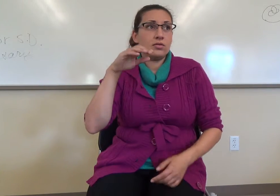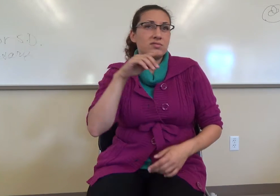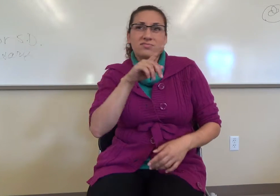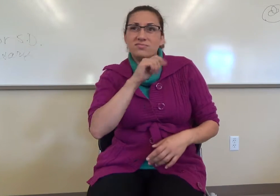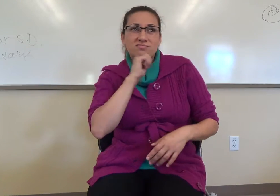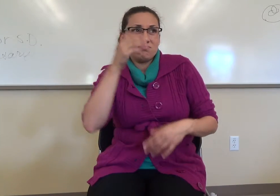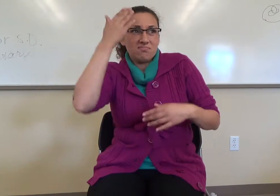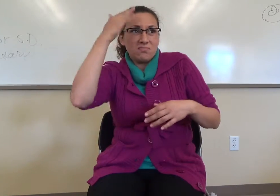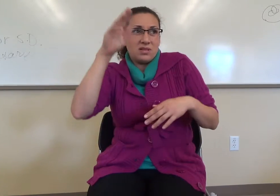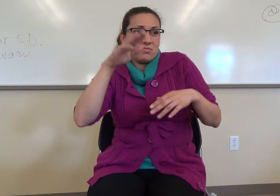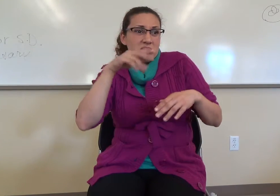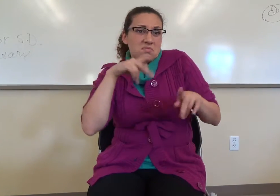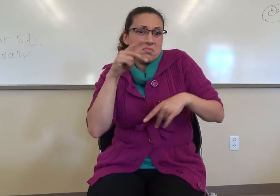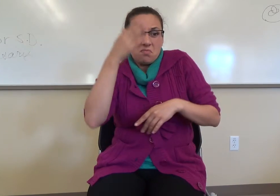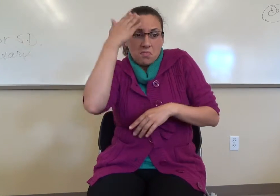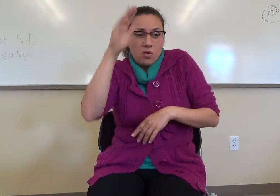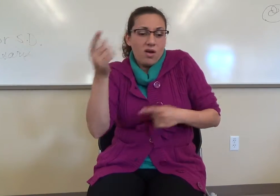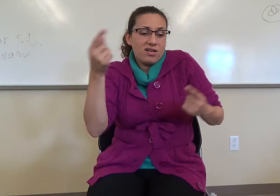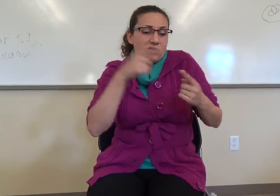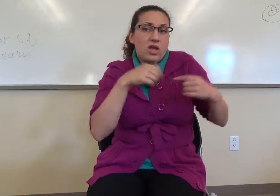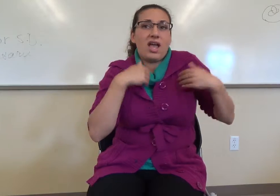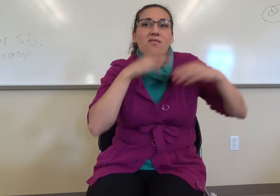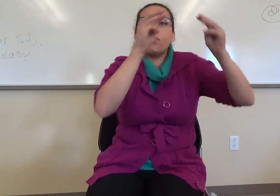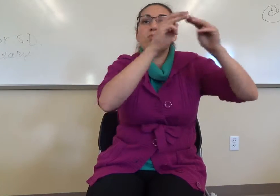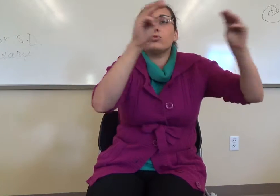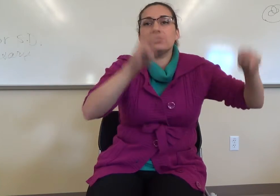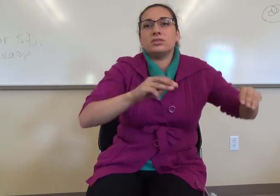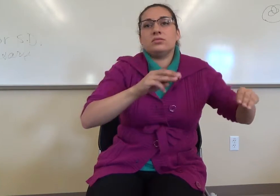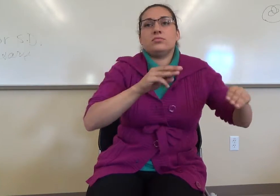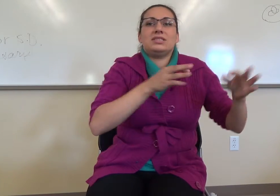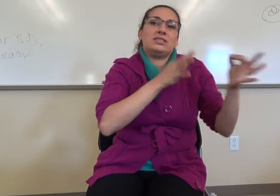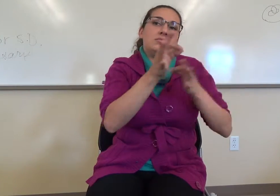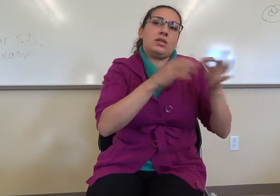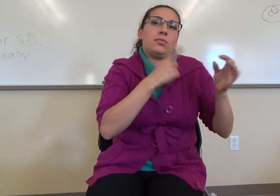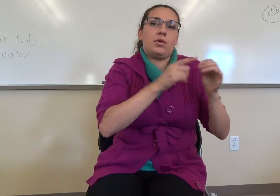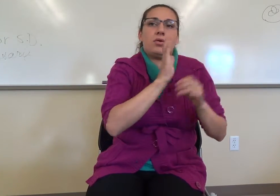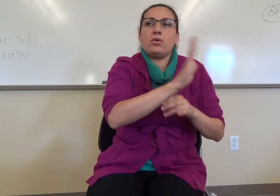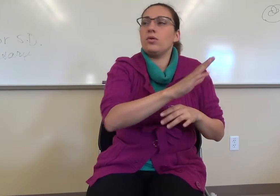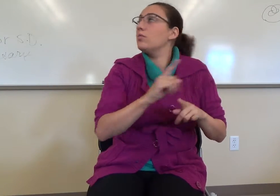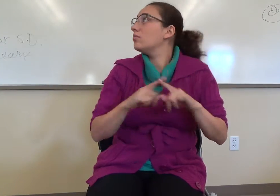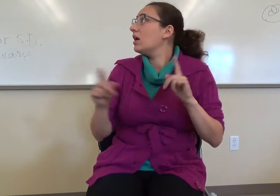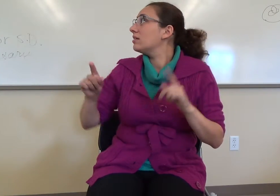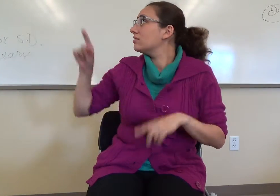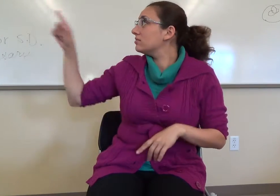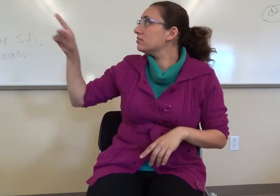we say, oh yeah, I do know what this means. He was not known.